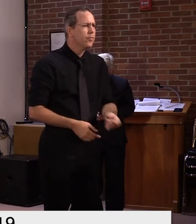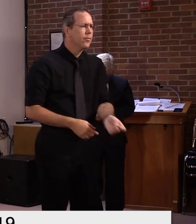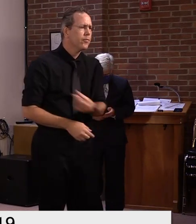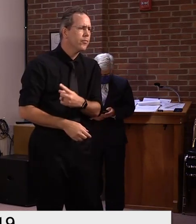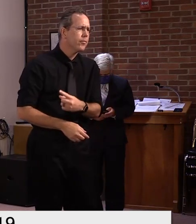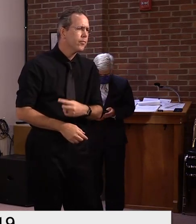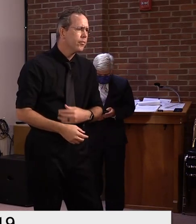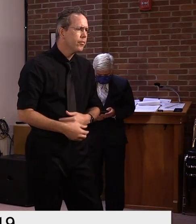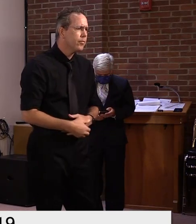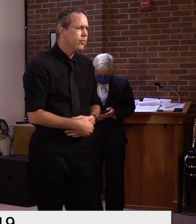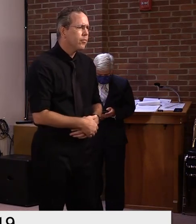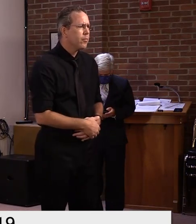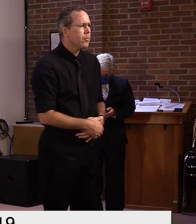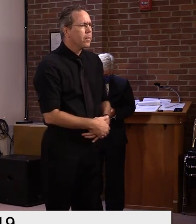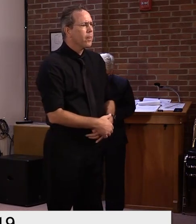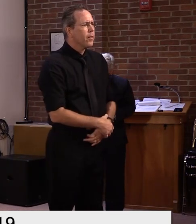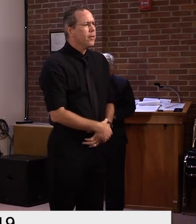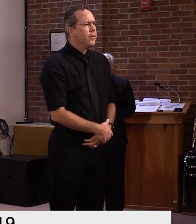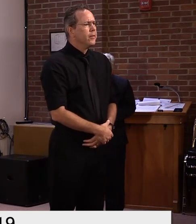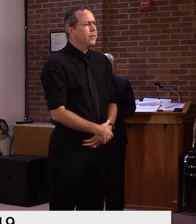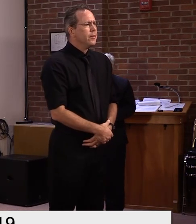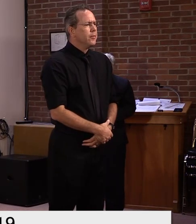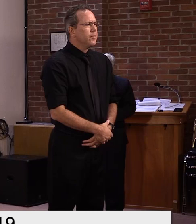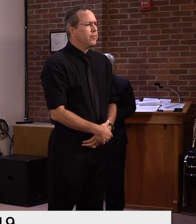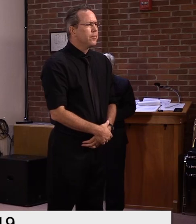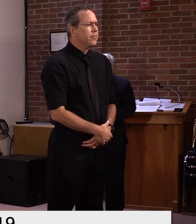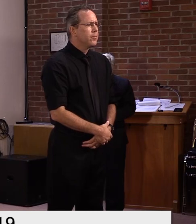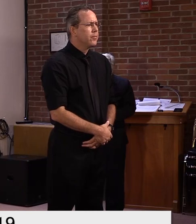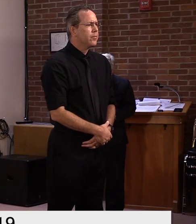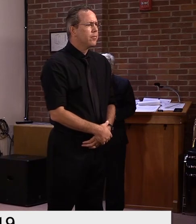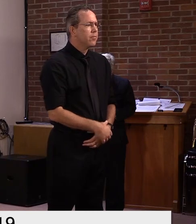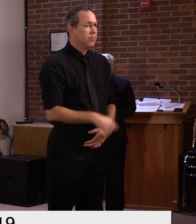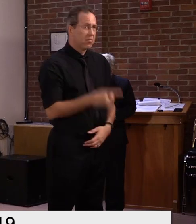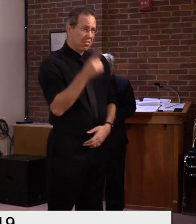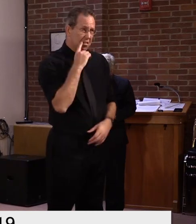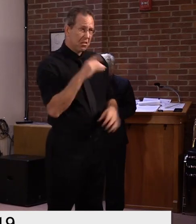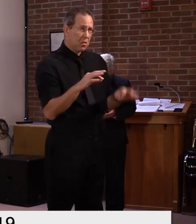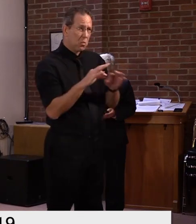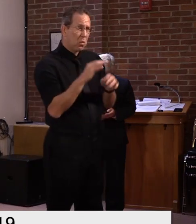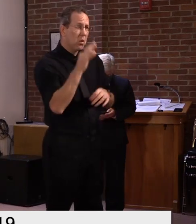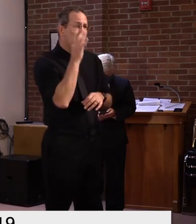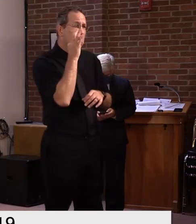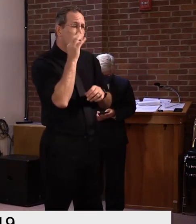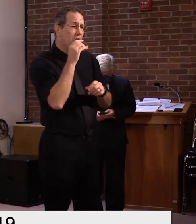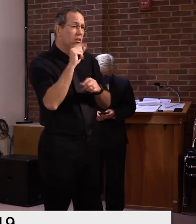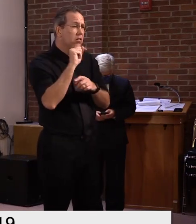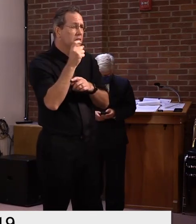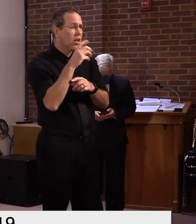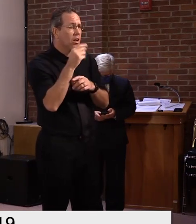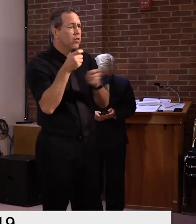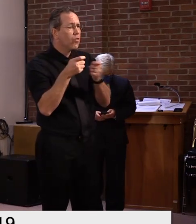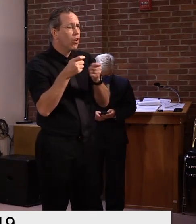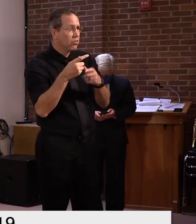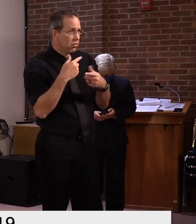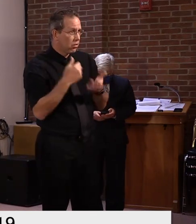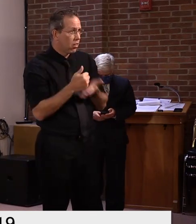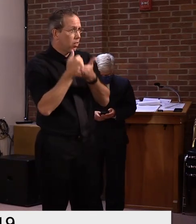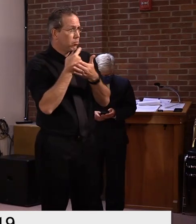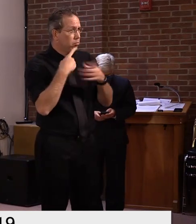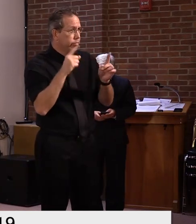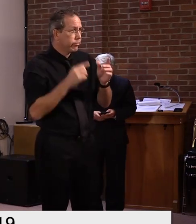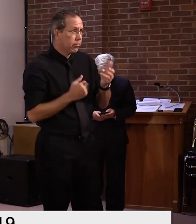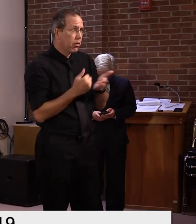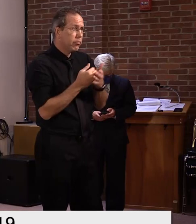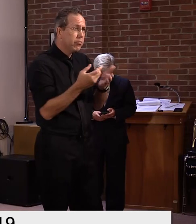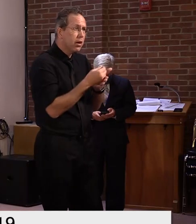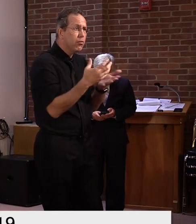of the potential revenues for the state? Well, unless they're, I don't know, again, when they would expect to see